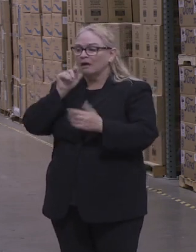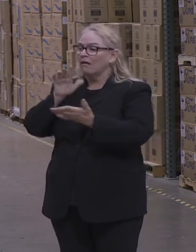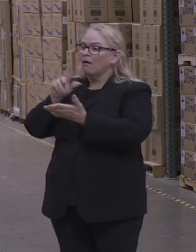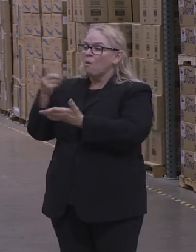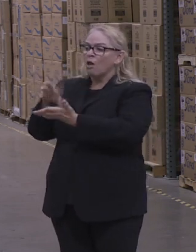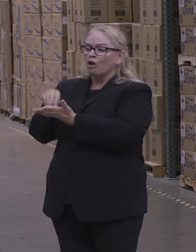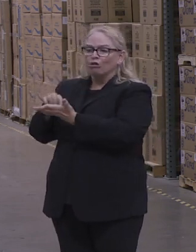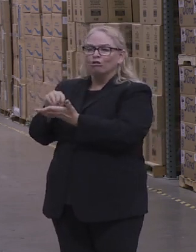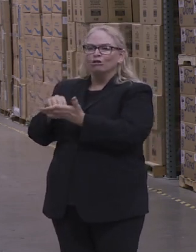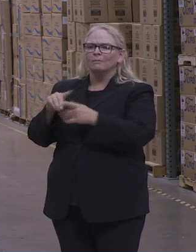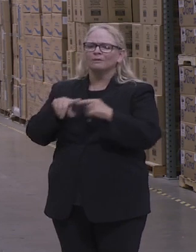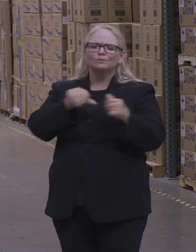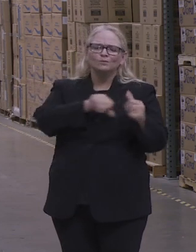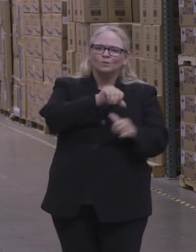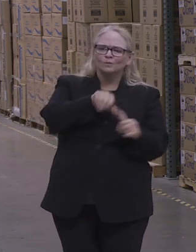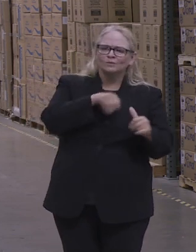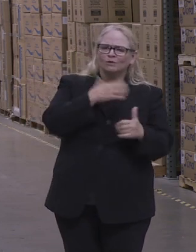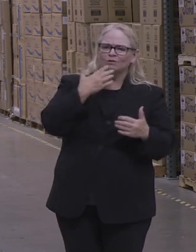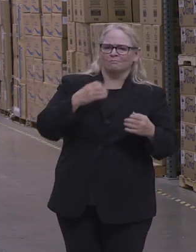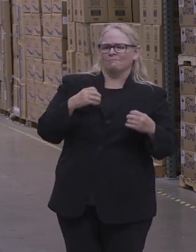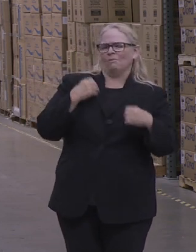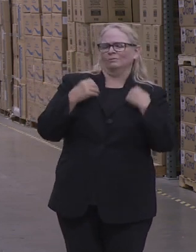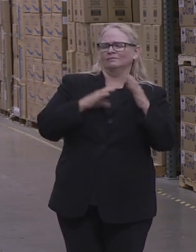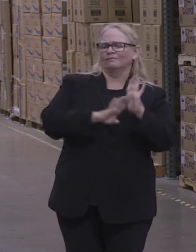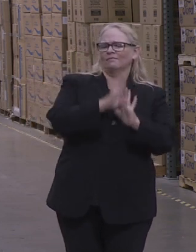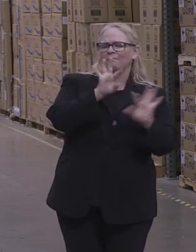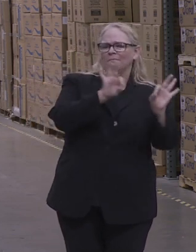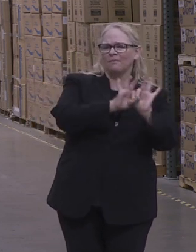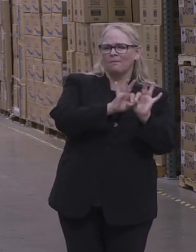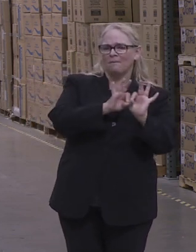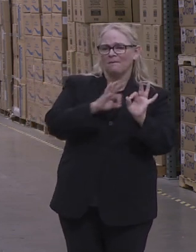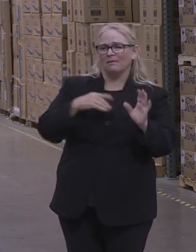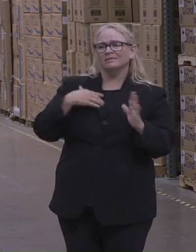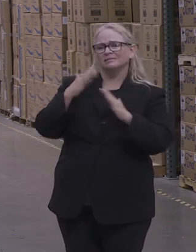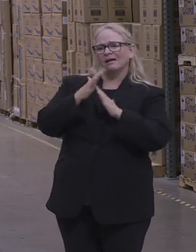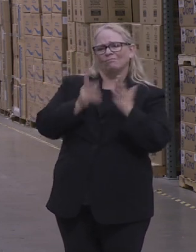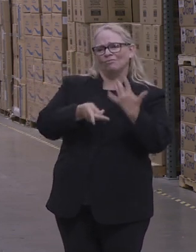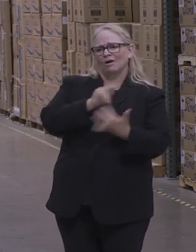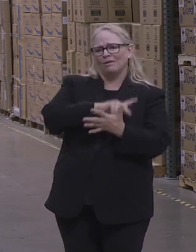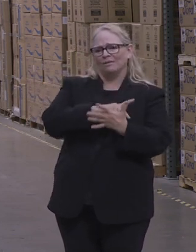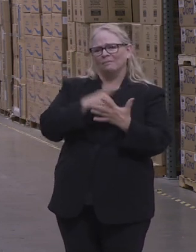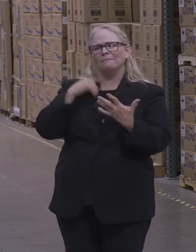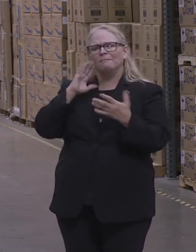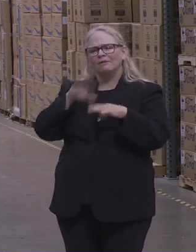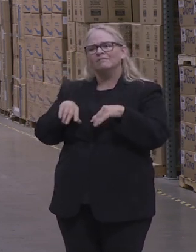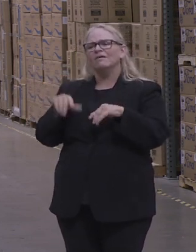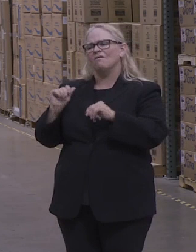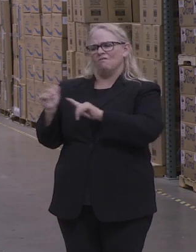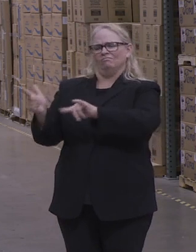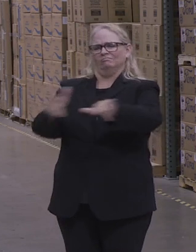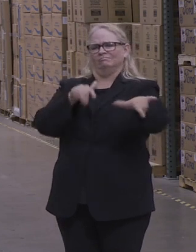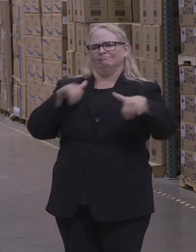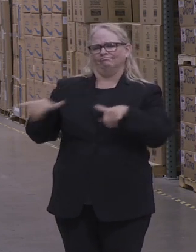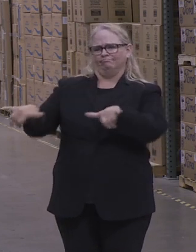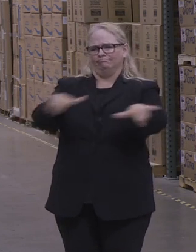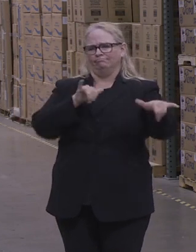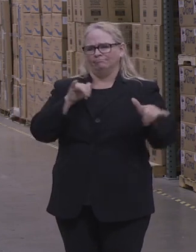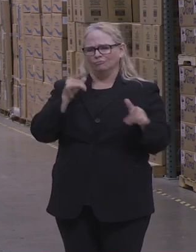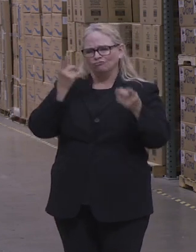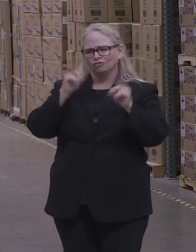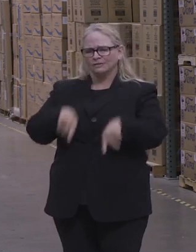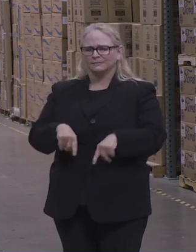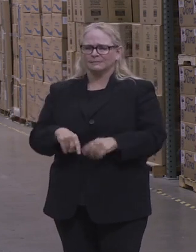essential to the development of our children. That's our top priority. I think we all share that, including people that are very